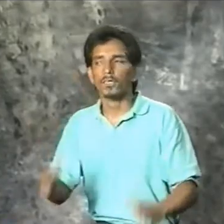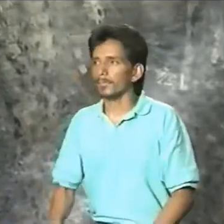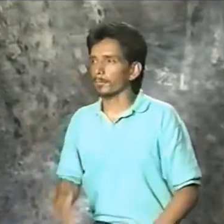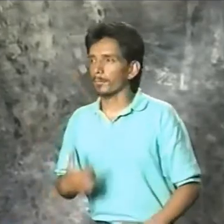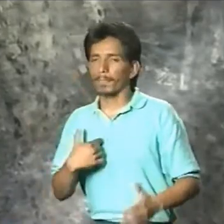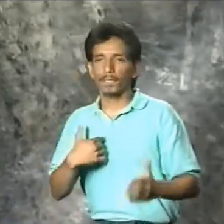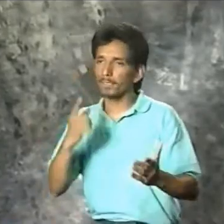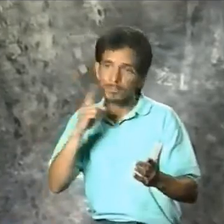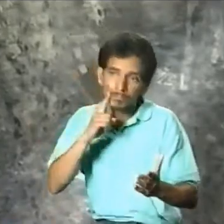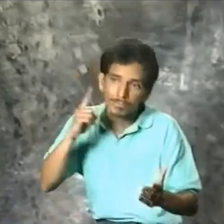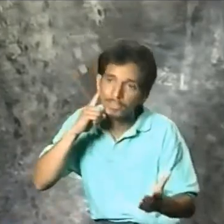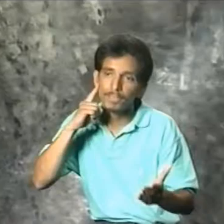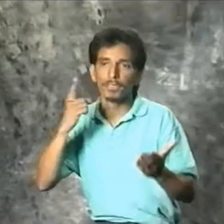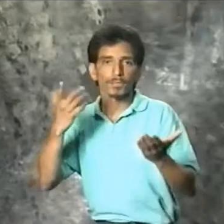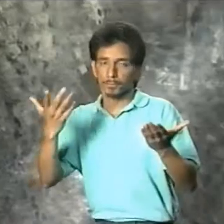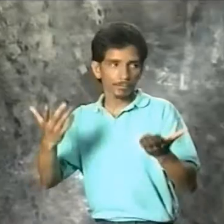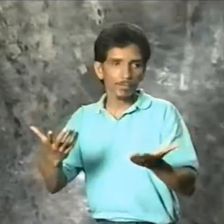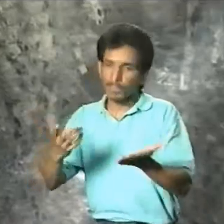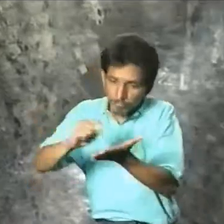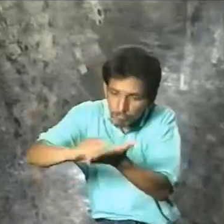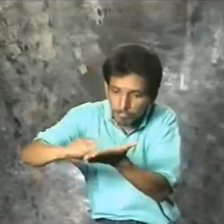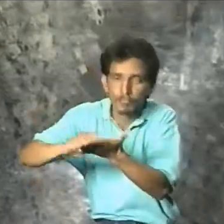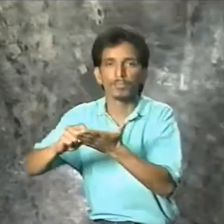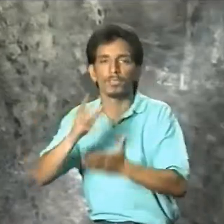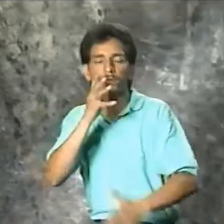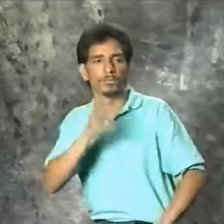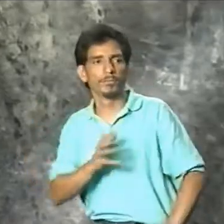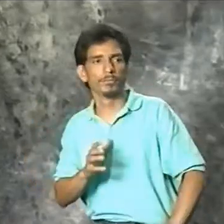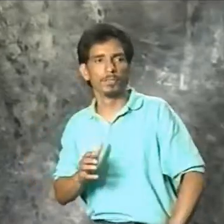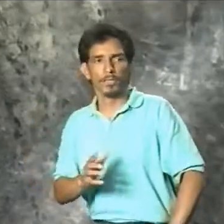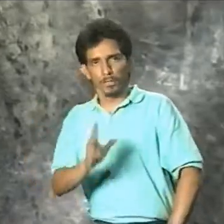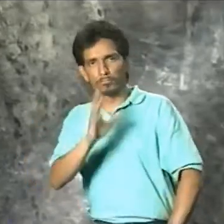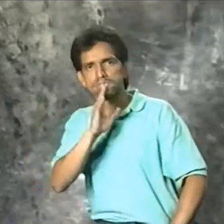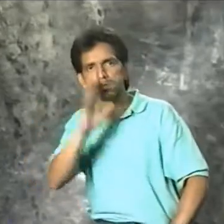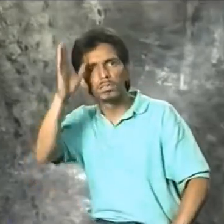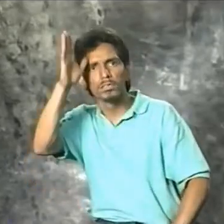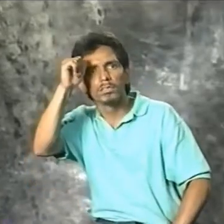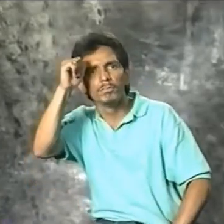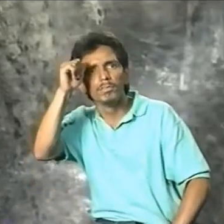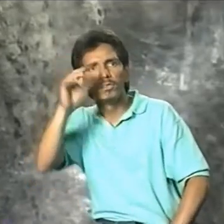information again. She spoke just like the guy before, and I had to explain to her that I was deaf and I needed someone to write